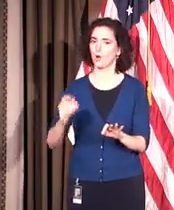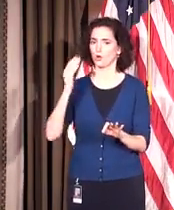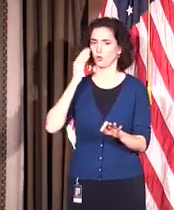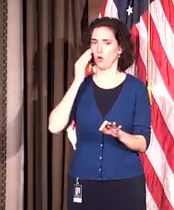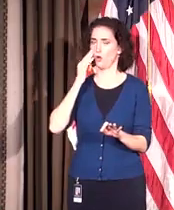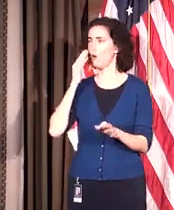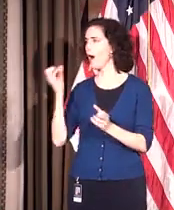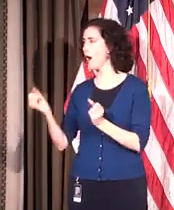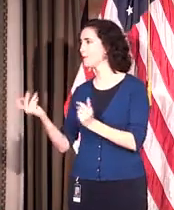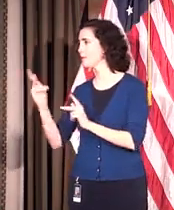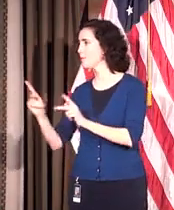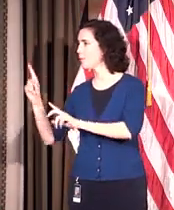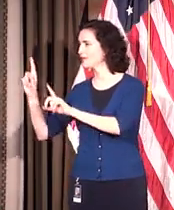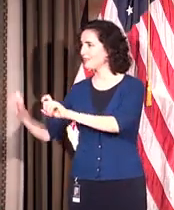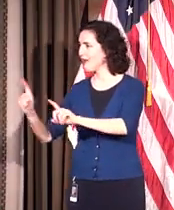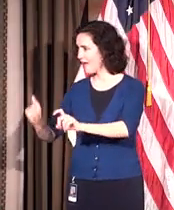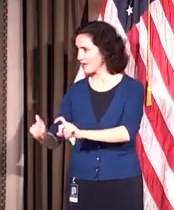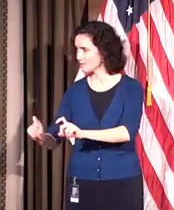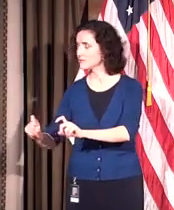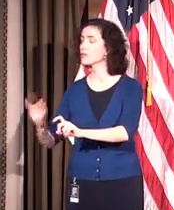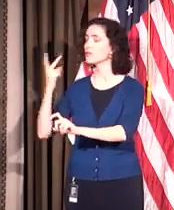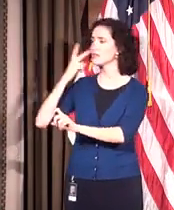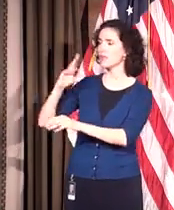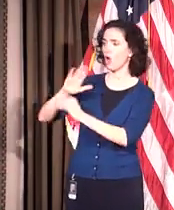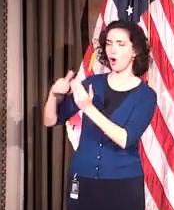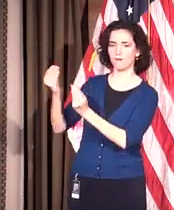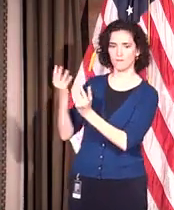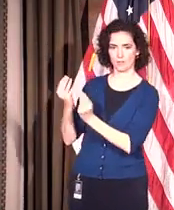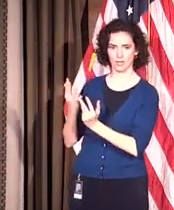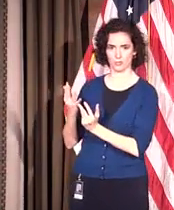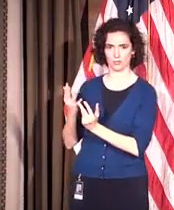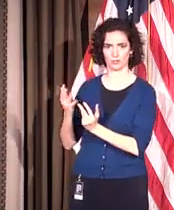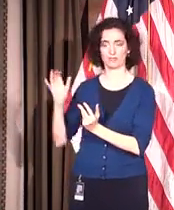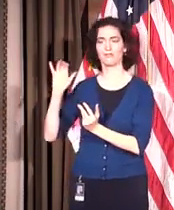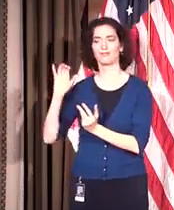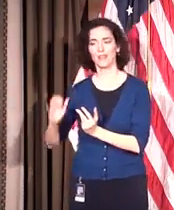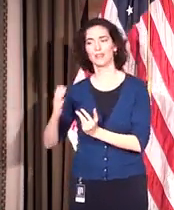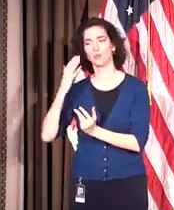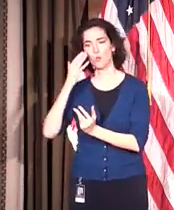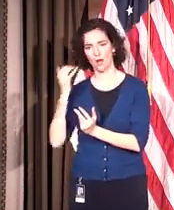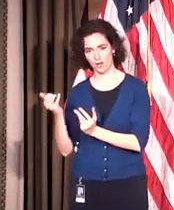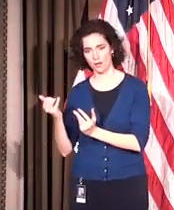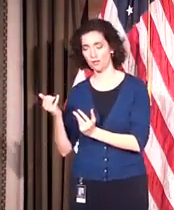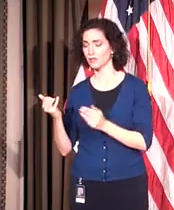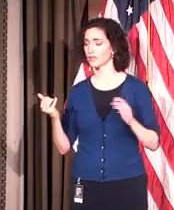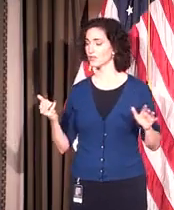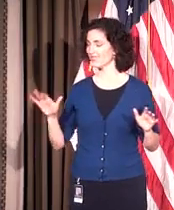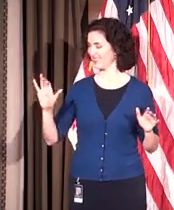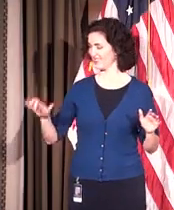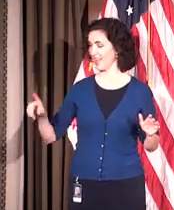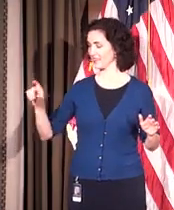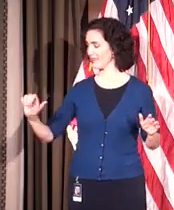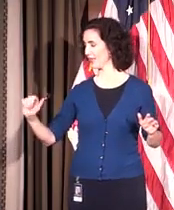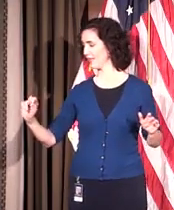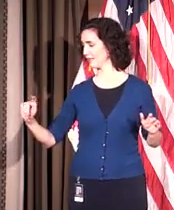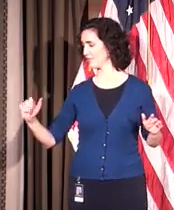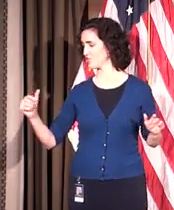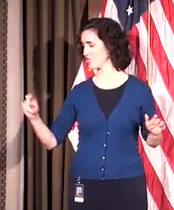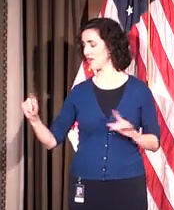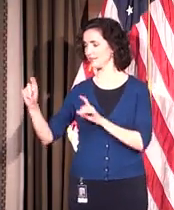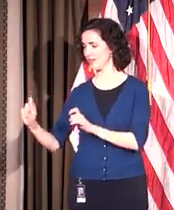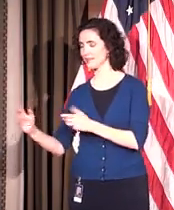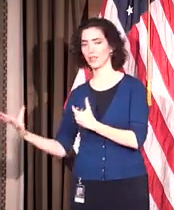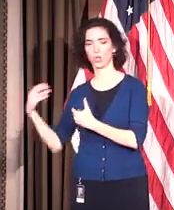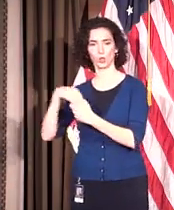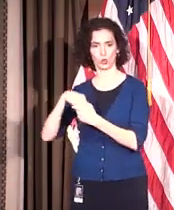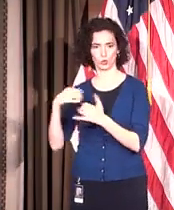are out there so that we have visibility on all the data. That's what drove the inclusion of antigen tests today. So if you log on